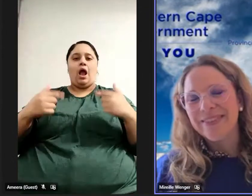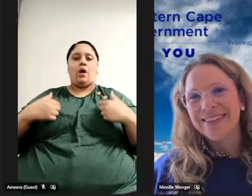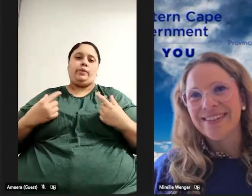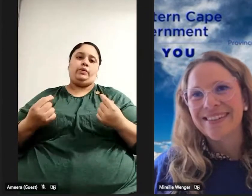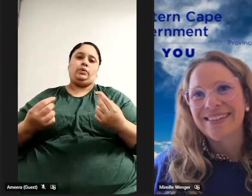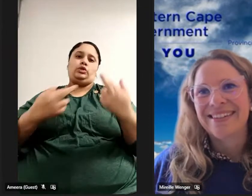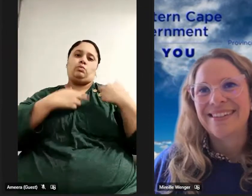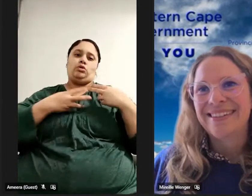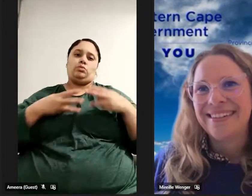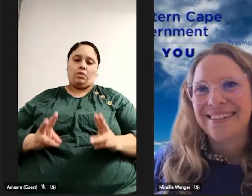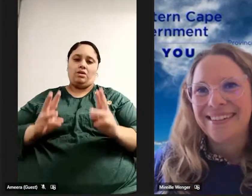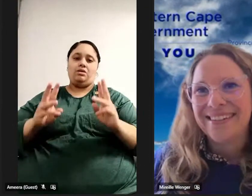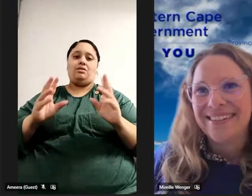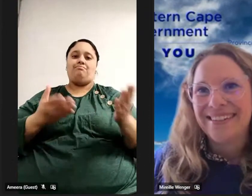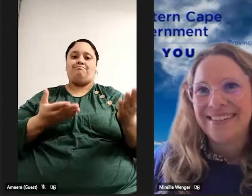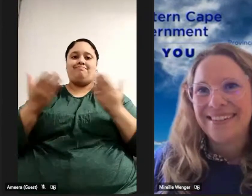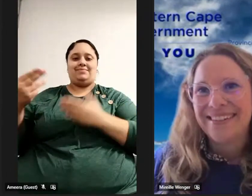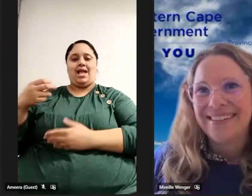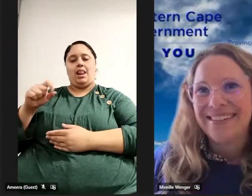Welcome.